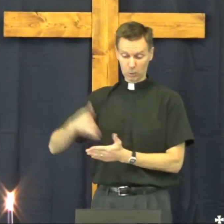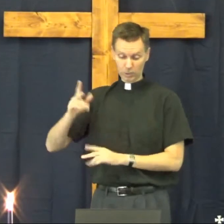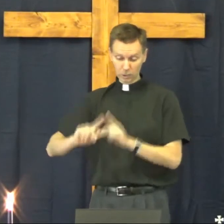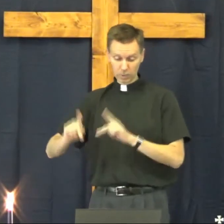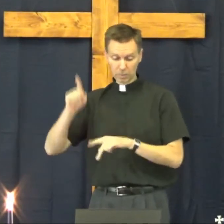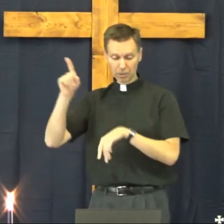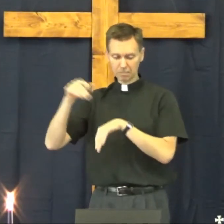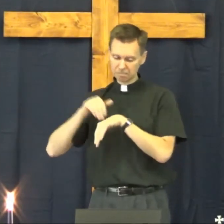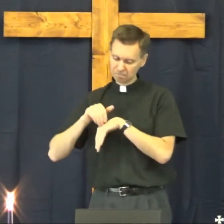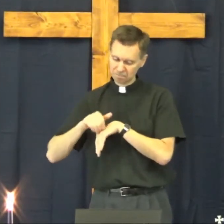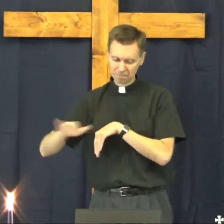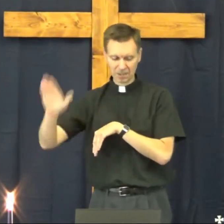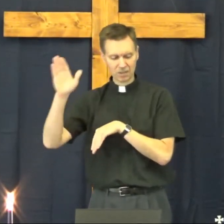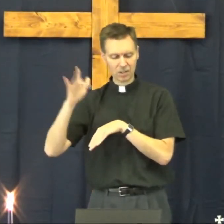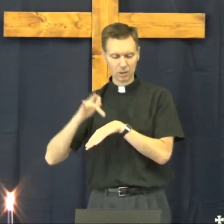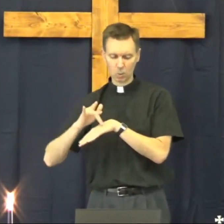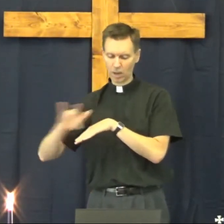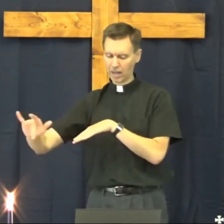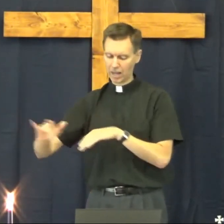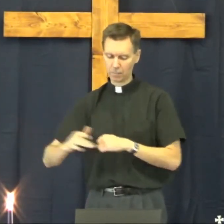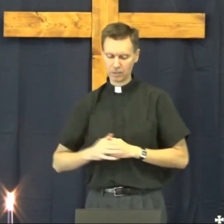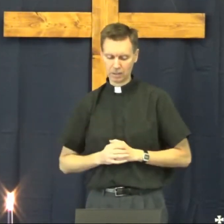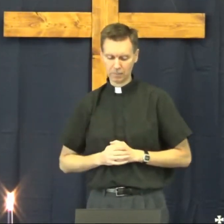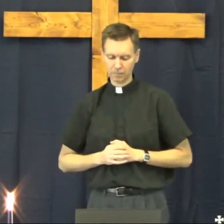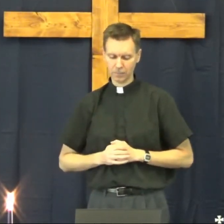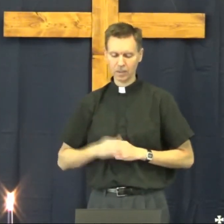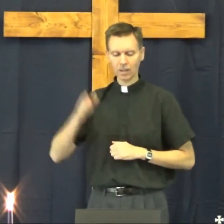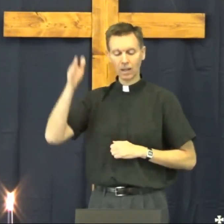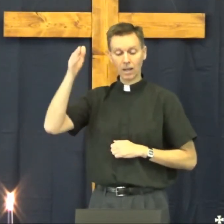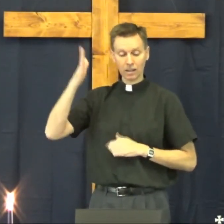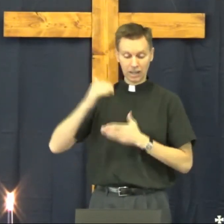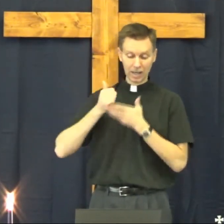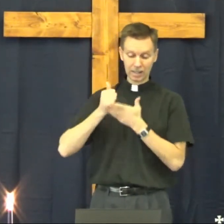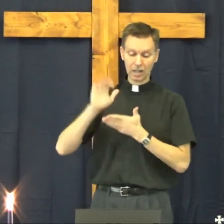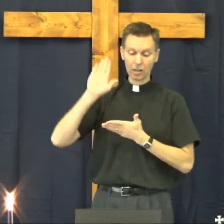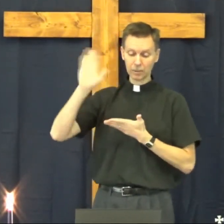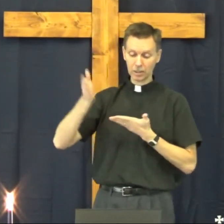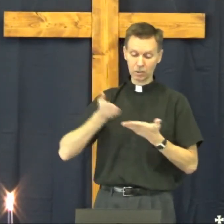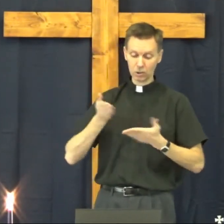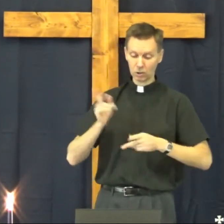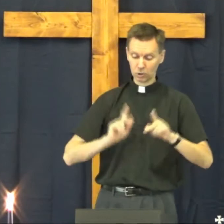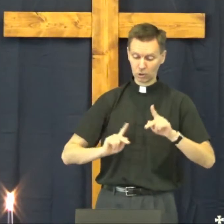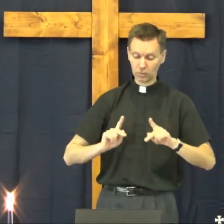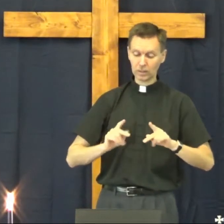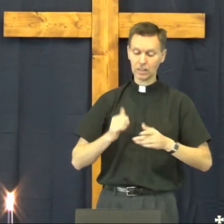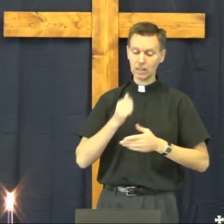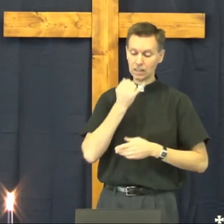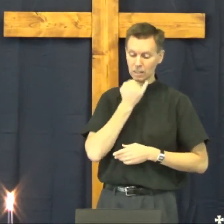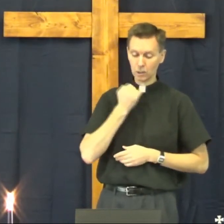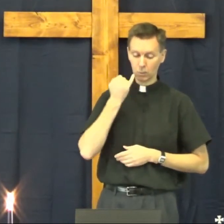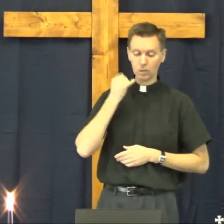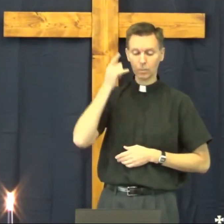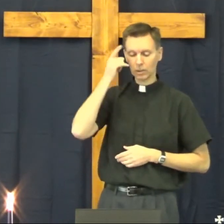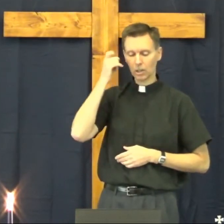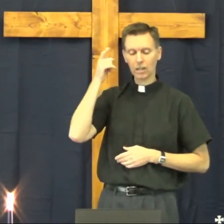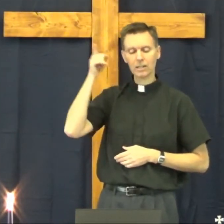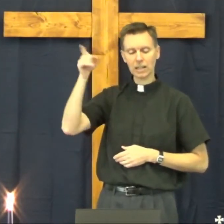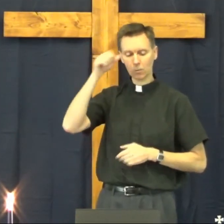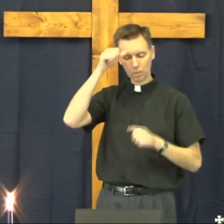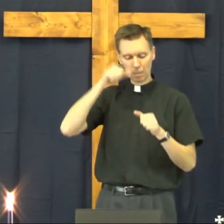rich people, he sent away empty. God helped his servant Israel because he